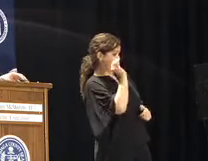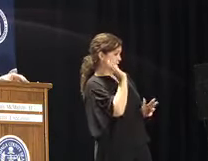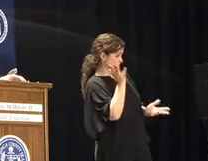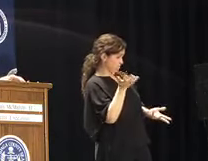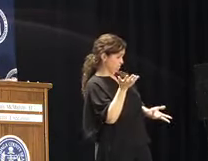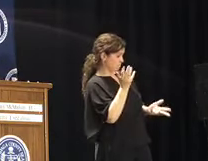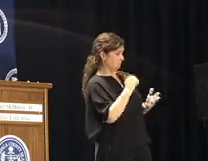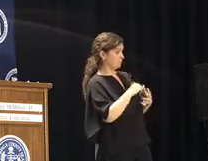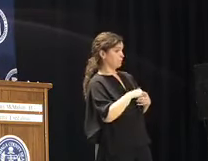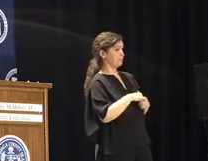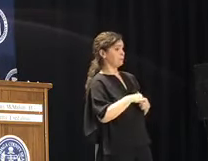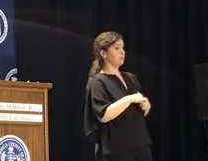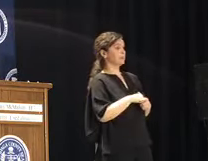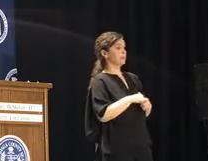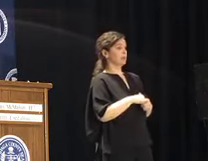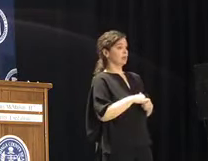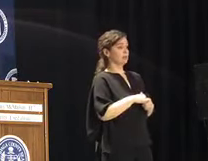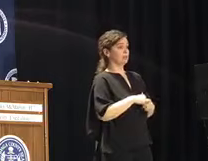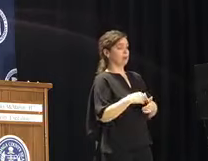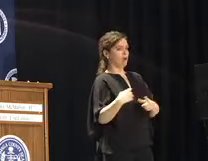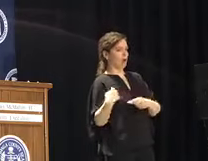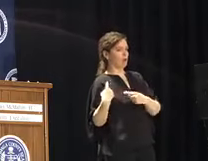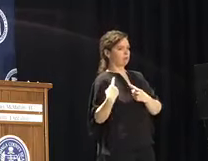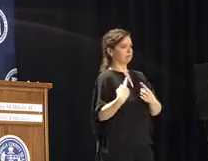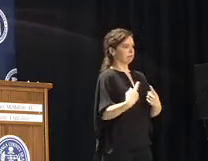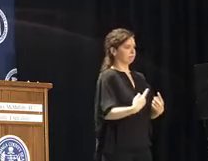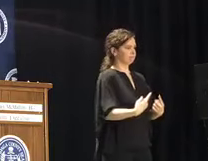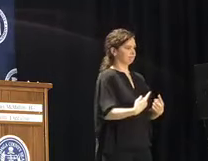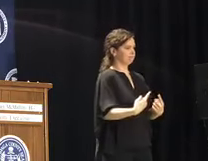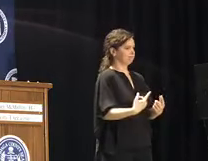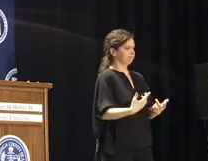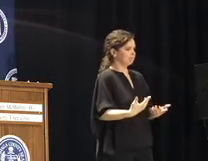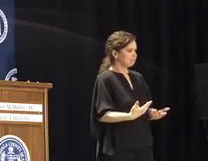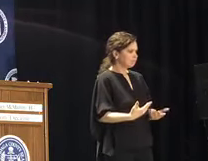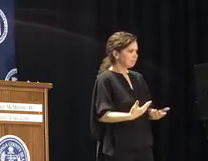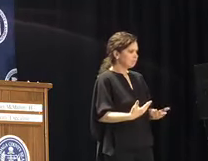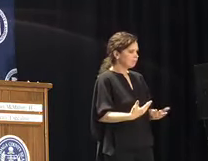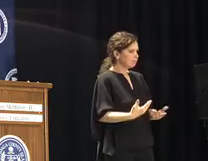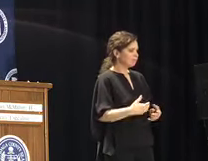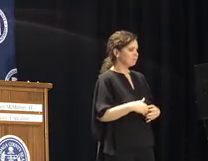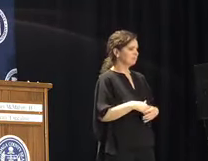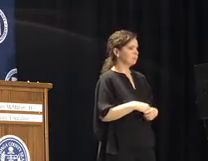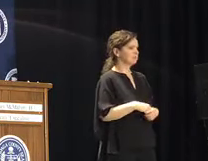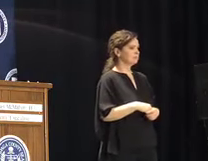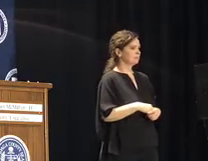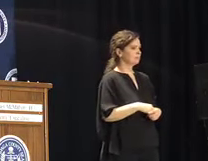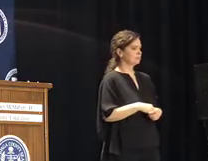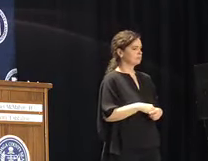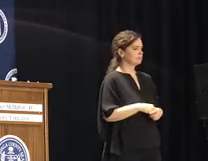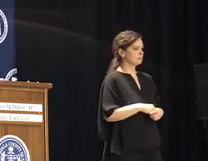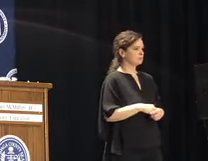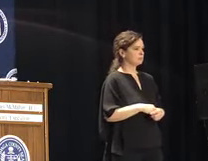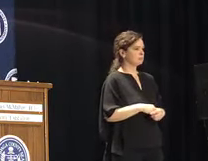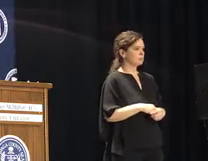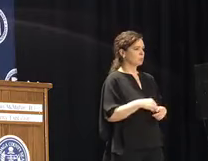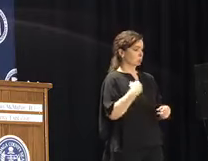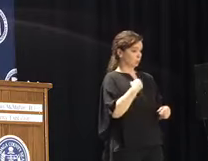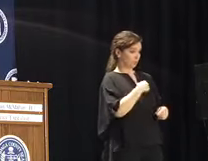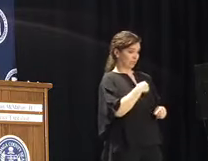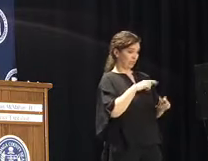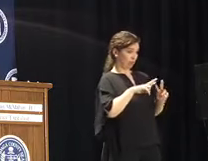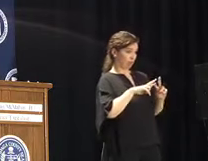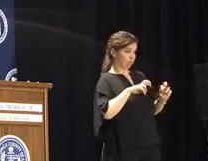we've seen, and I think it holds true, is that when you look at our